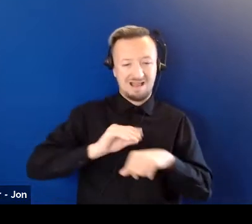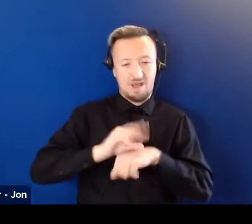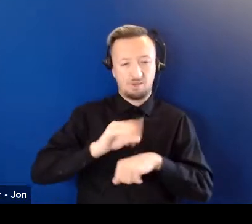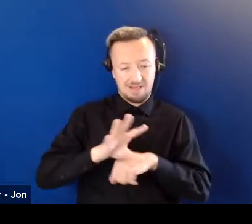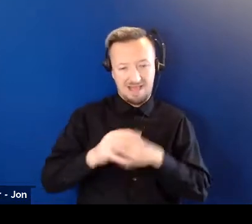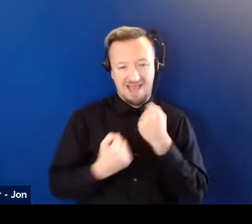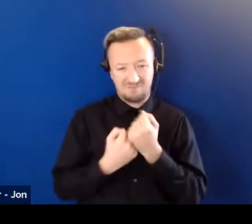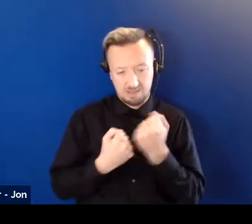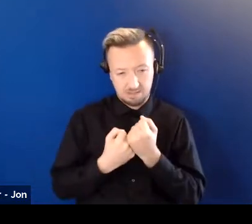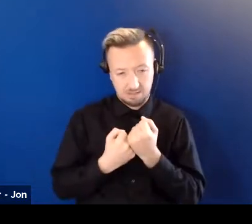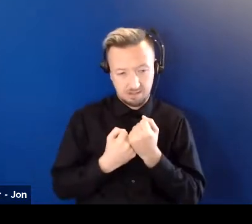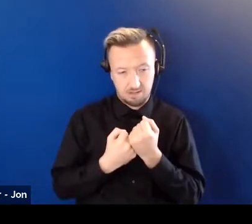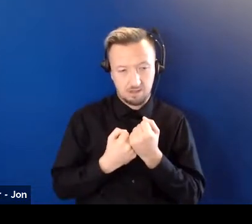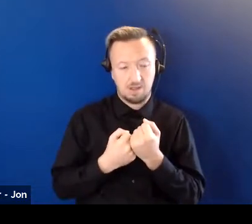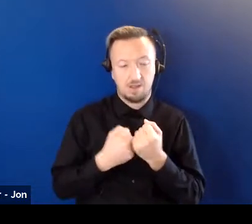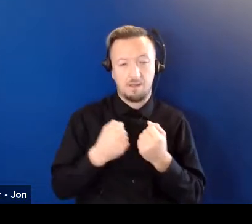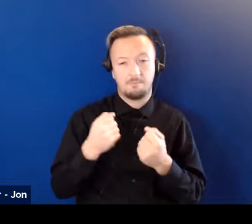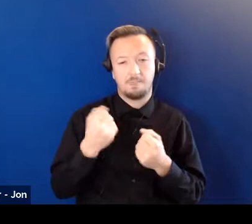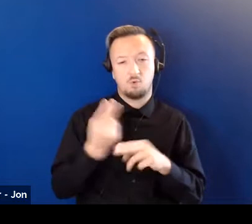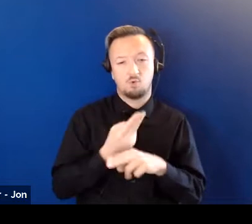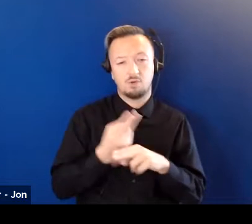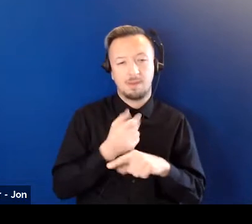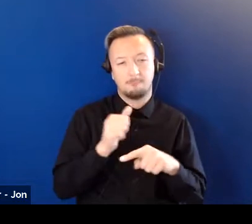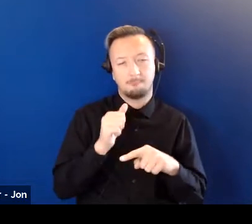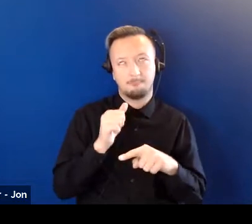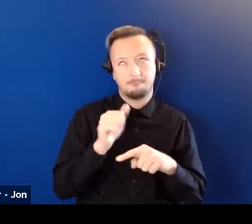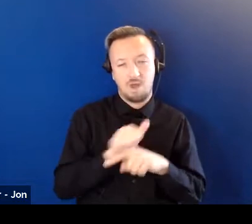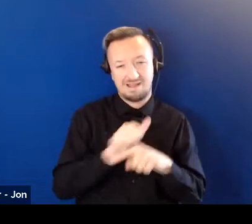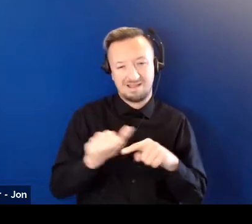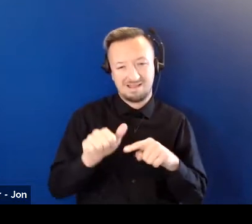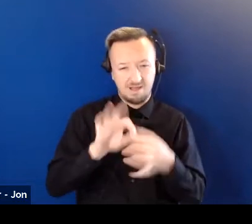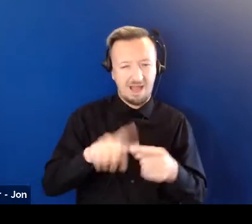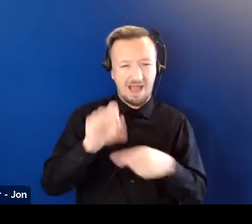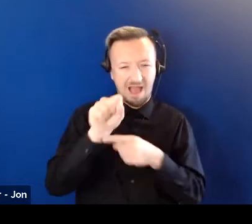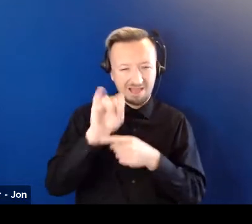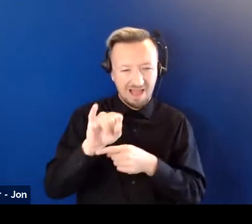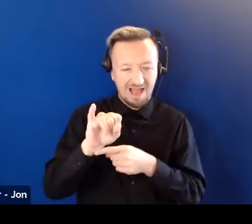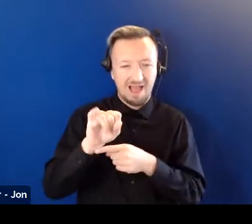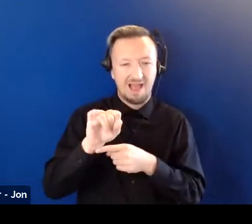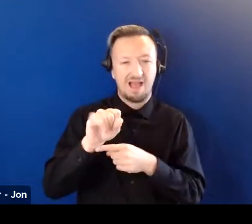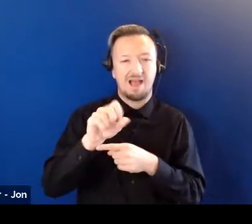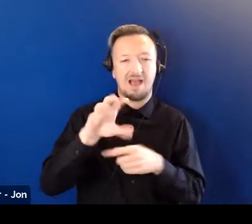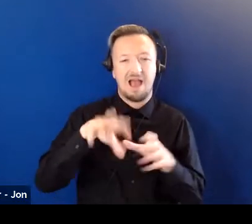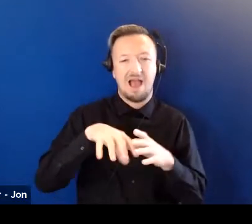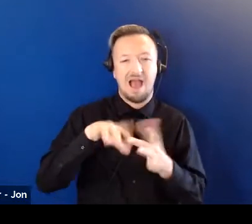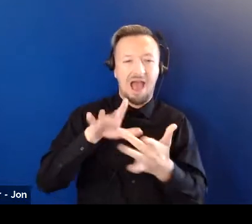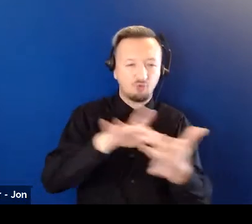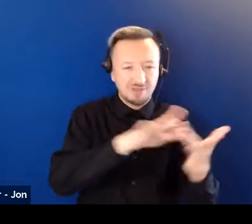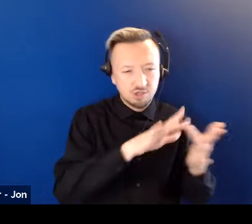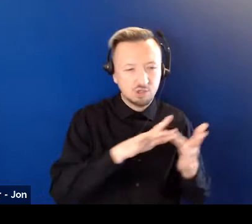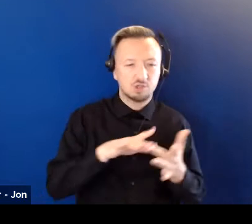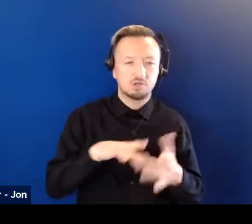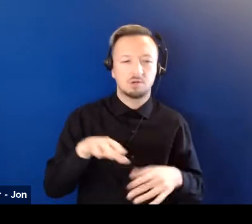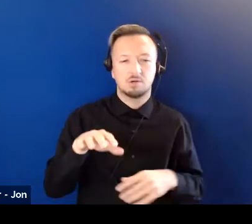and using practices based on the SSI, SSDI outreach, access, and recovery model